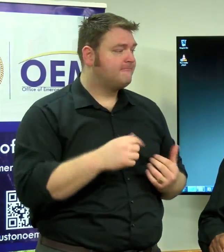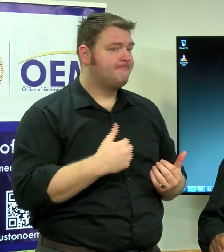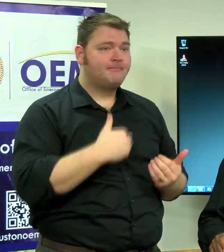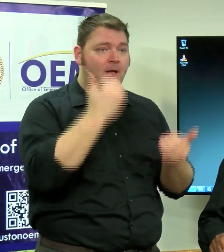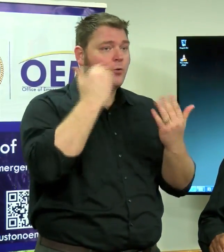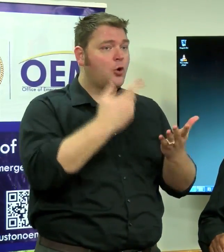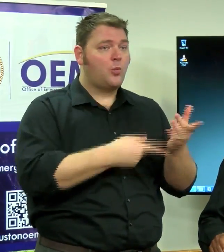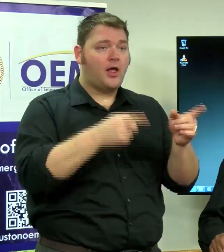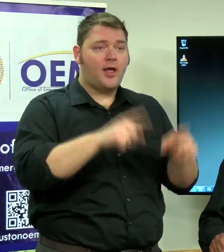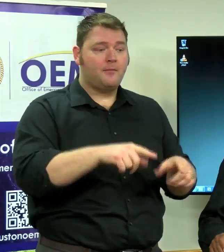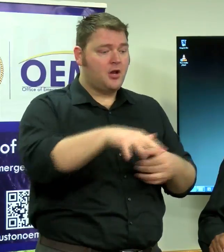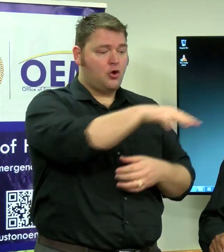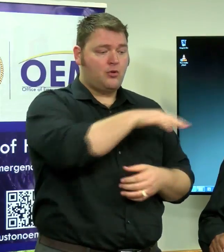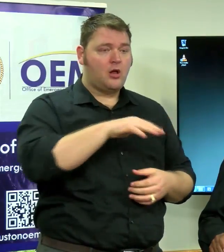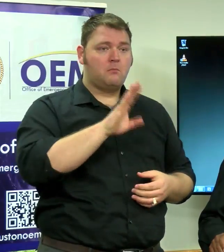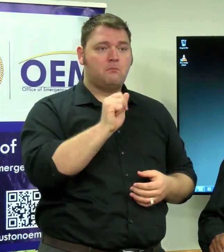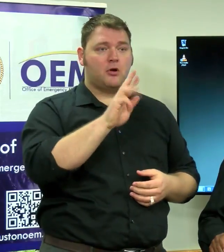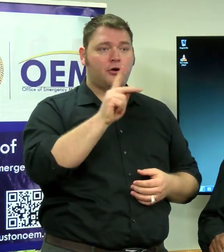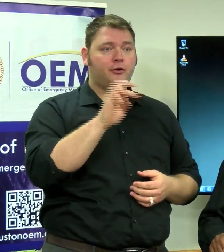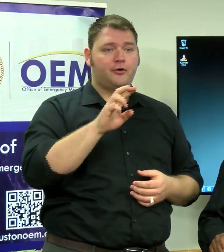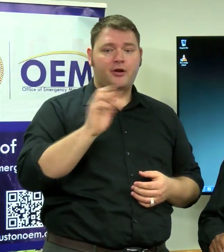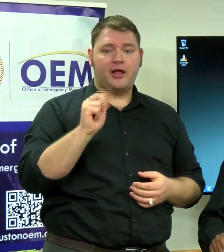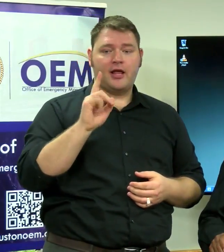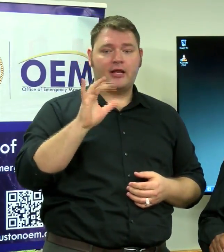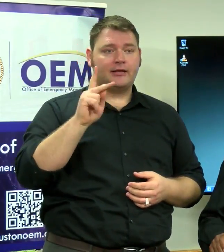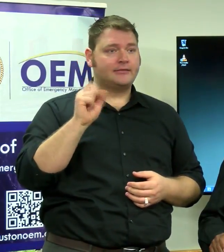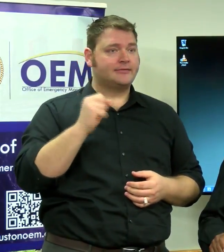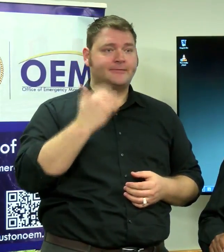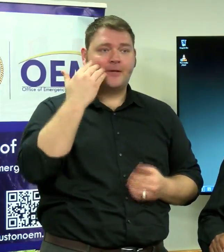around the Barker Addicts area.